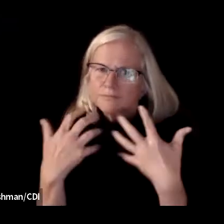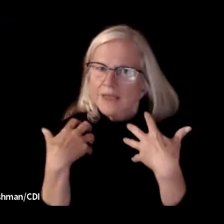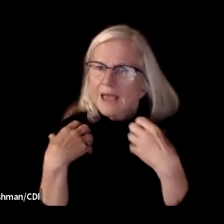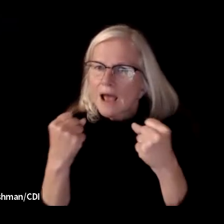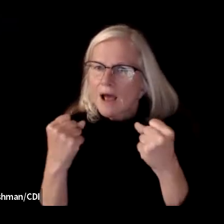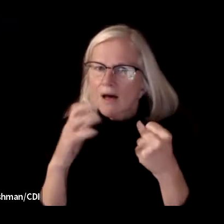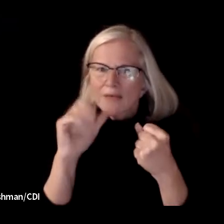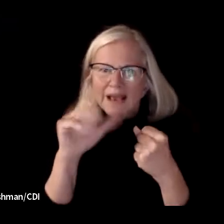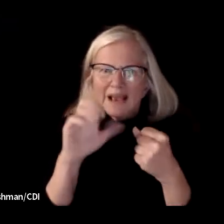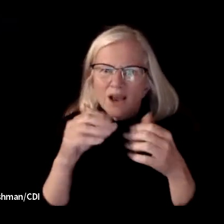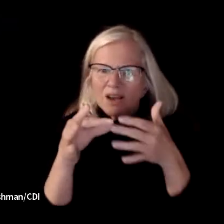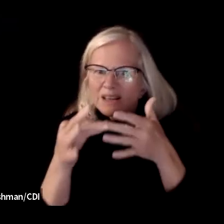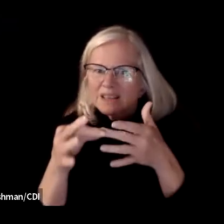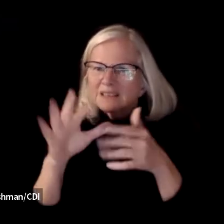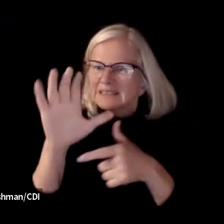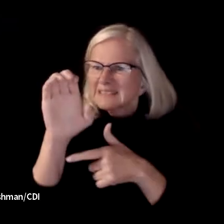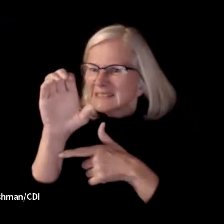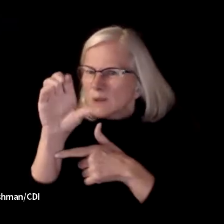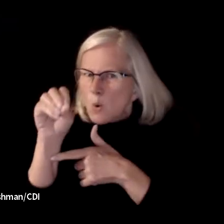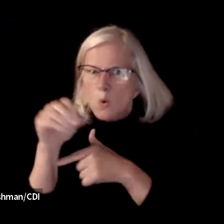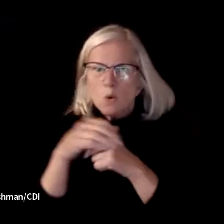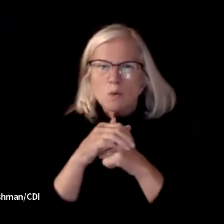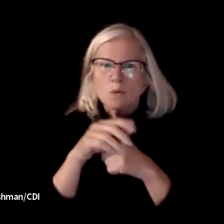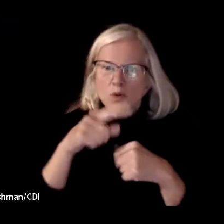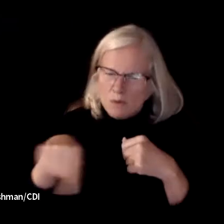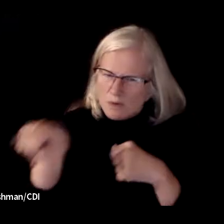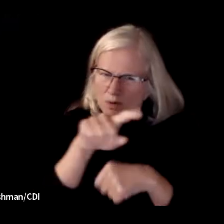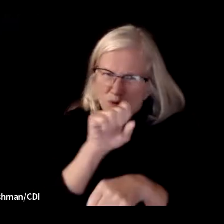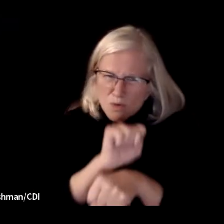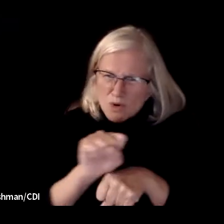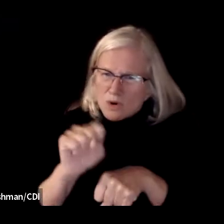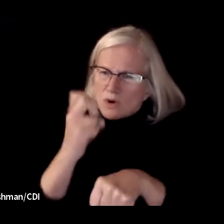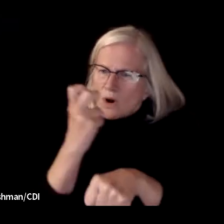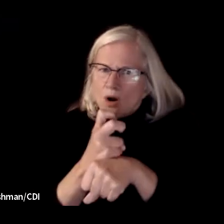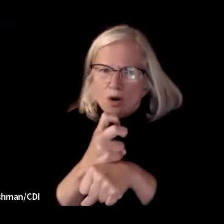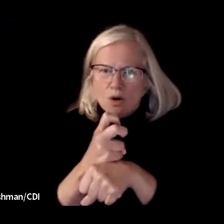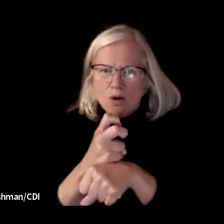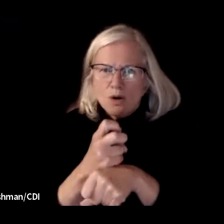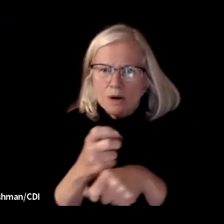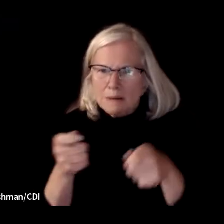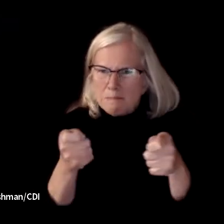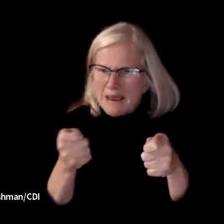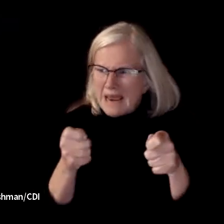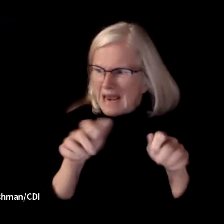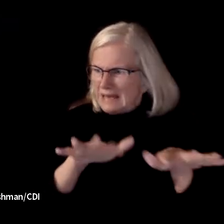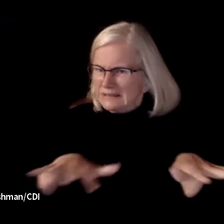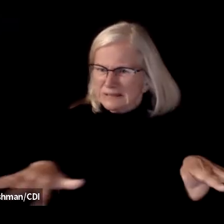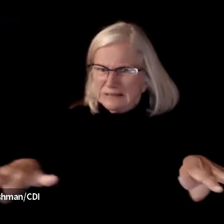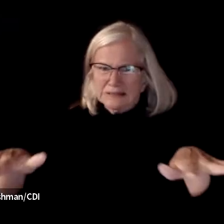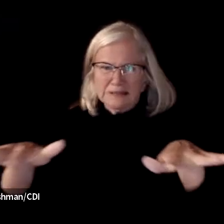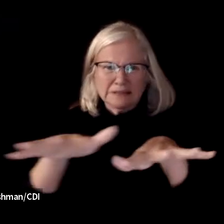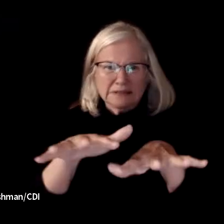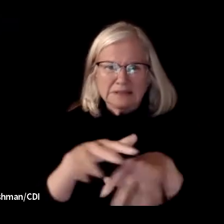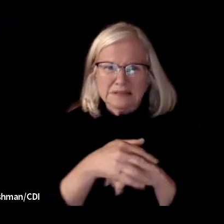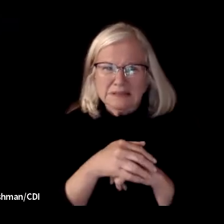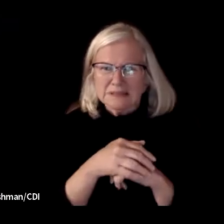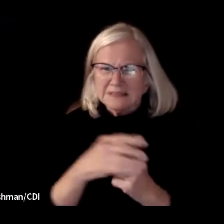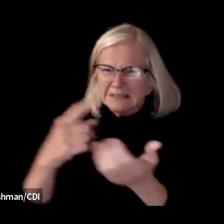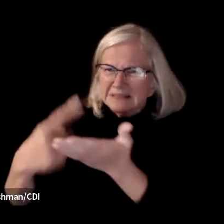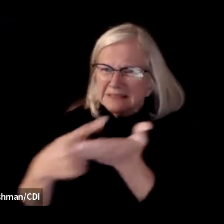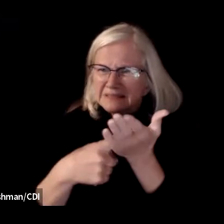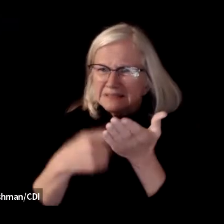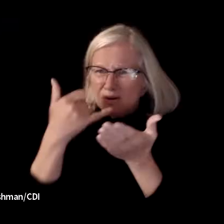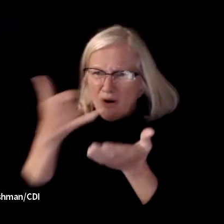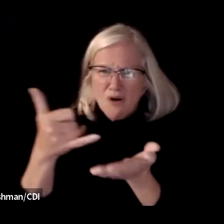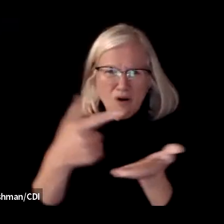they are working very hard to manage capacity, and also talking with them about what measures we as a community and a